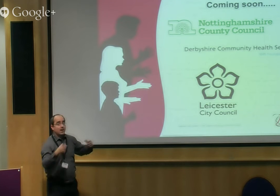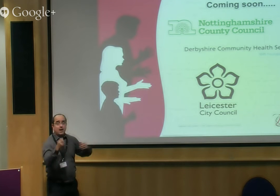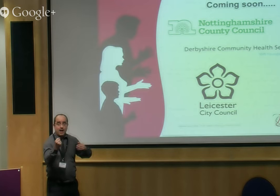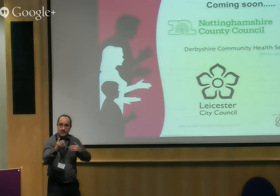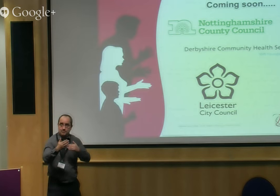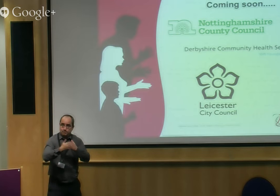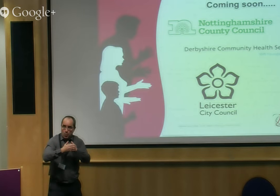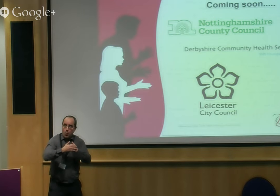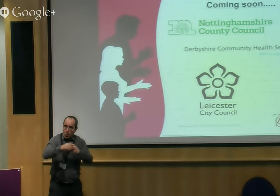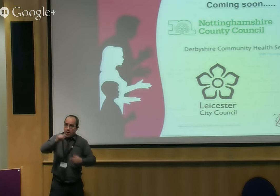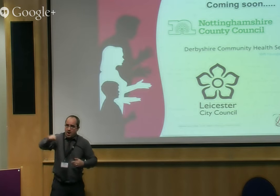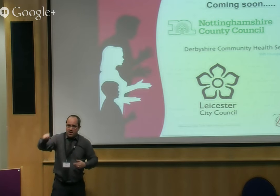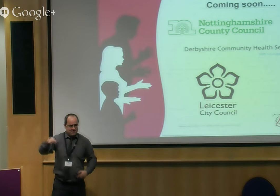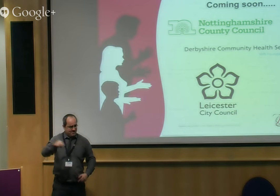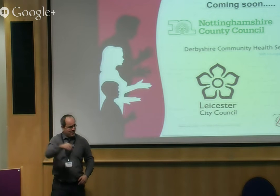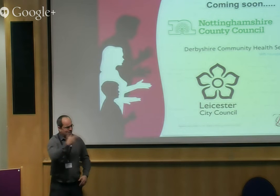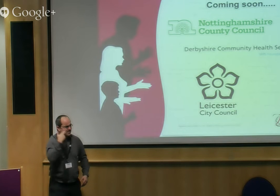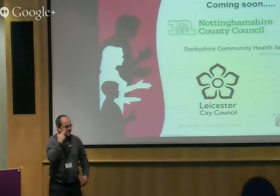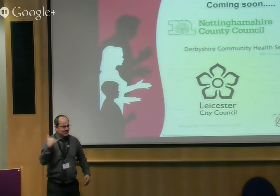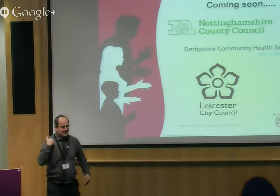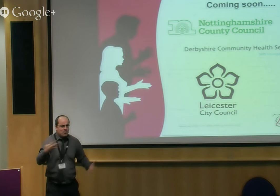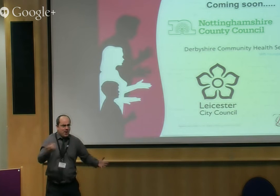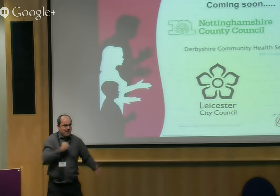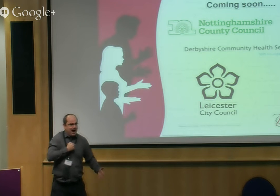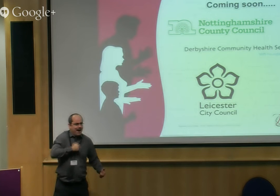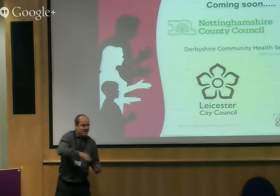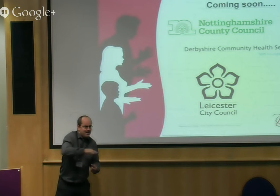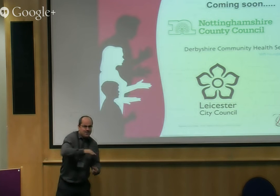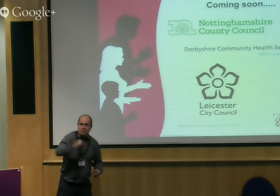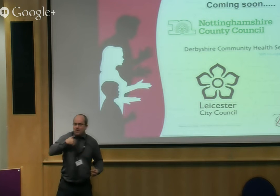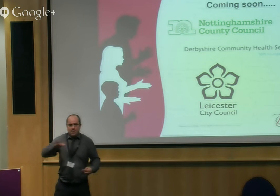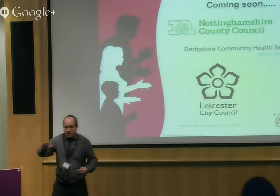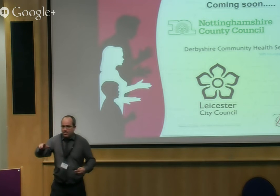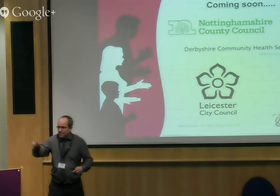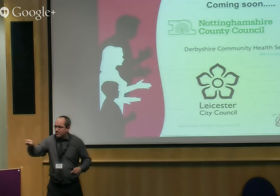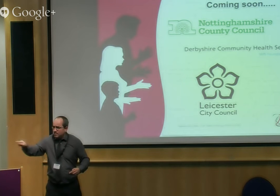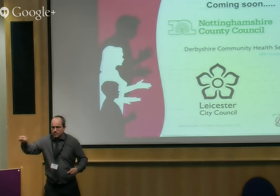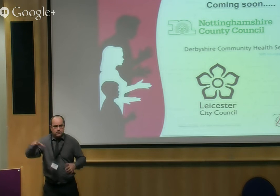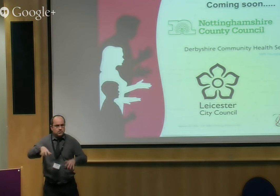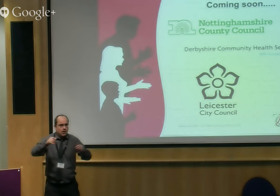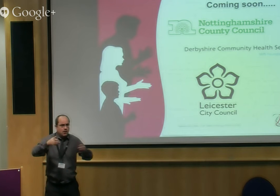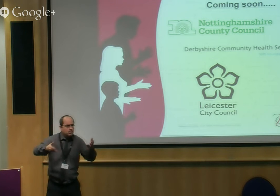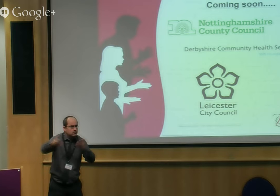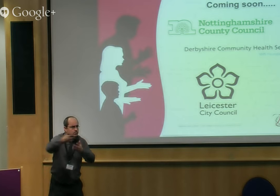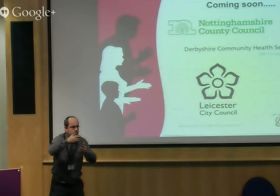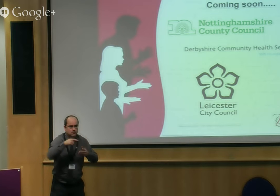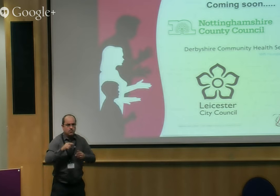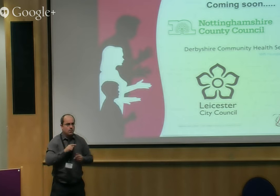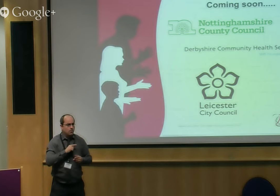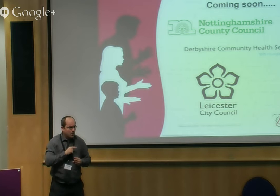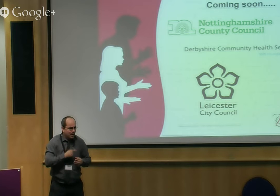expect to sign here, and there are more still. So usually deaf people think, that's not my area, that's not my